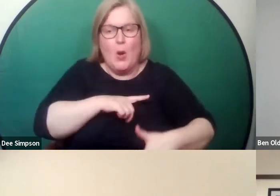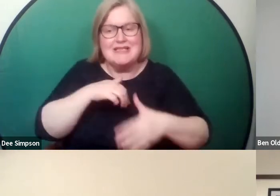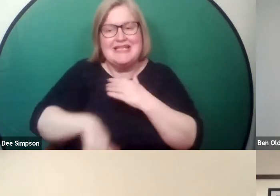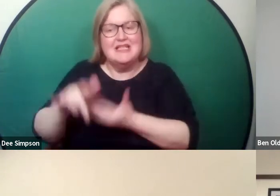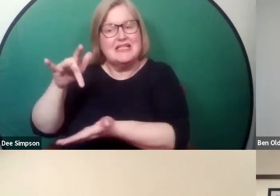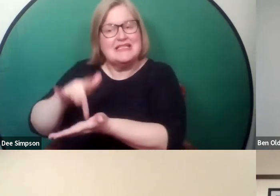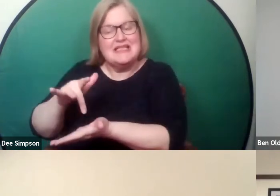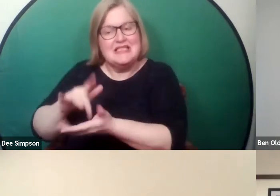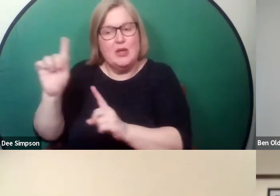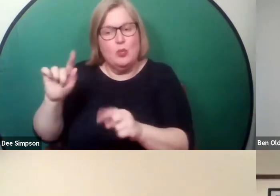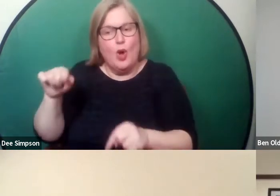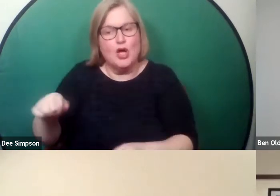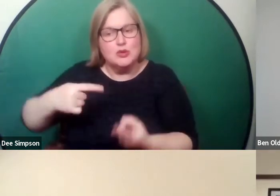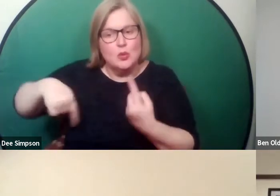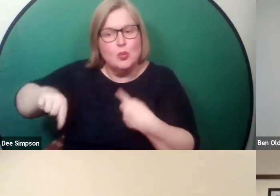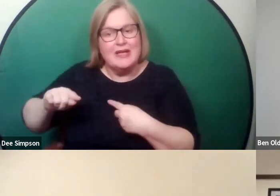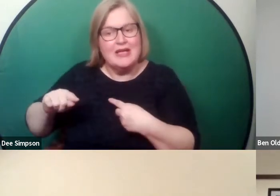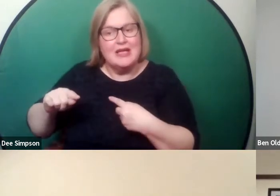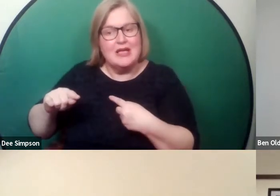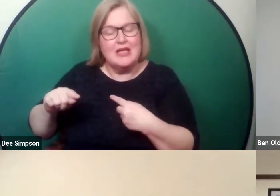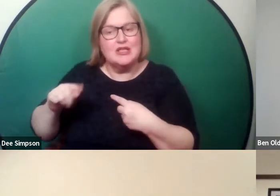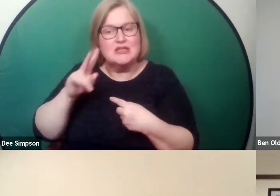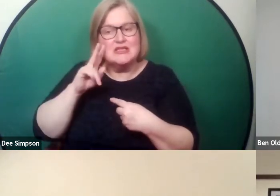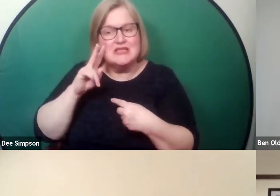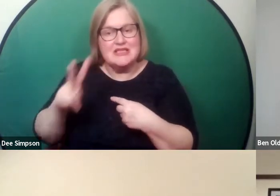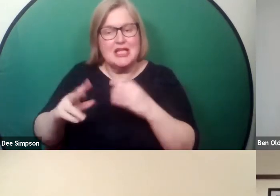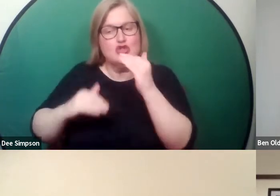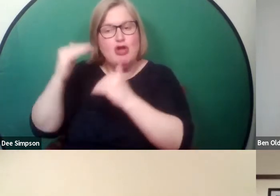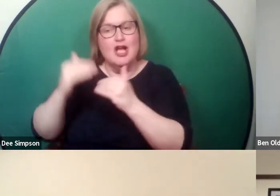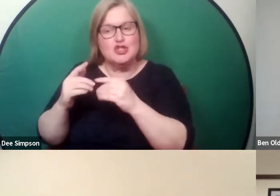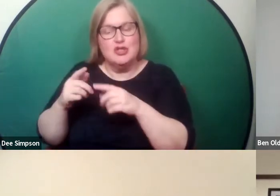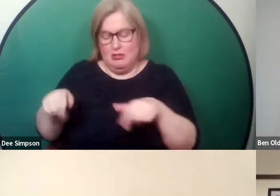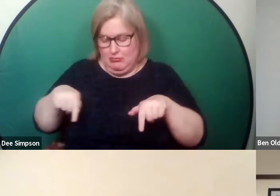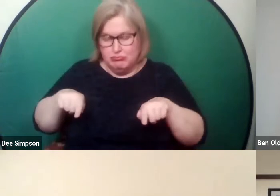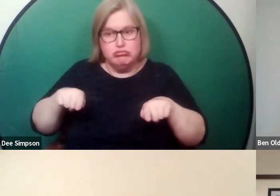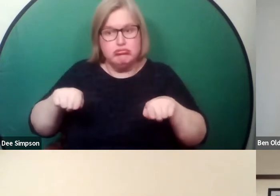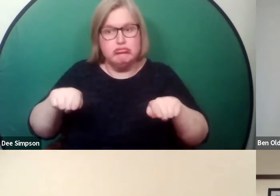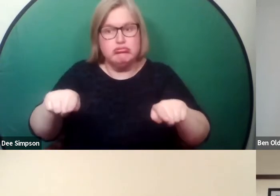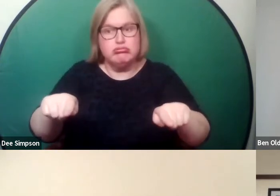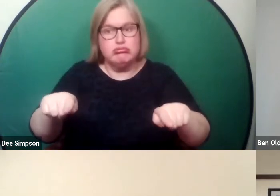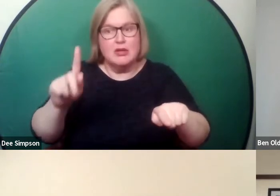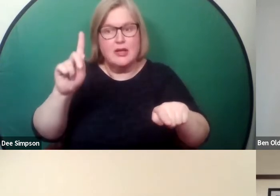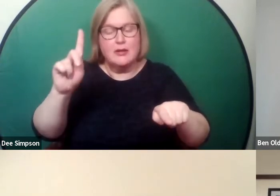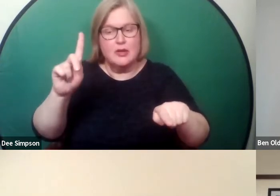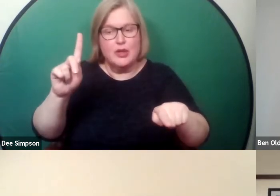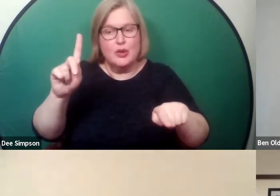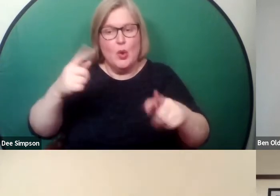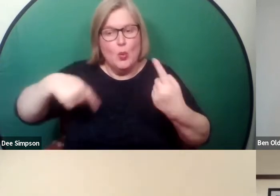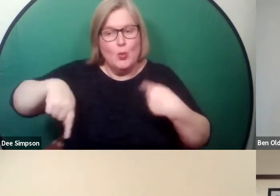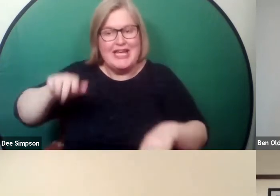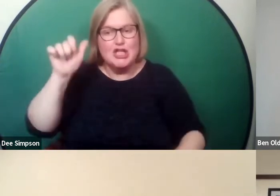cities, we put those two infrastructures side by side, and we do know